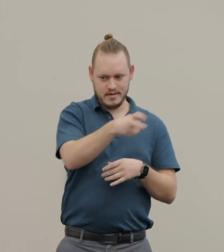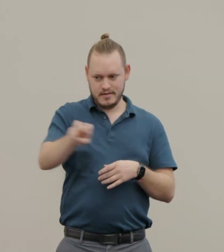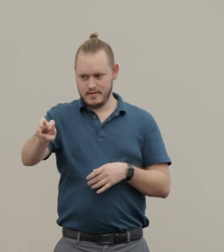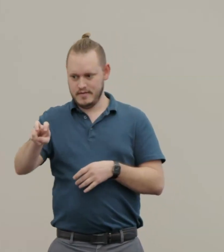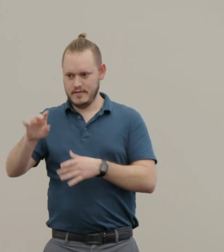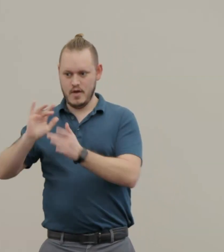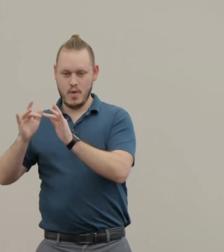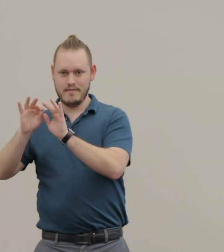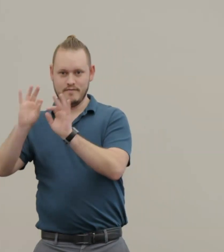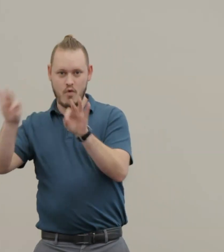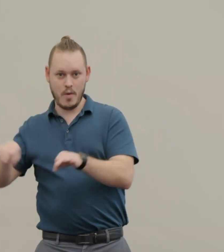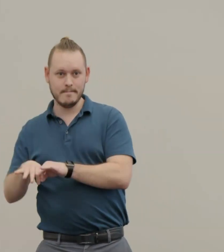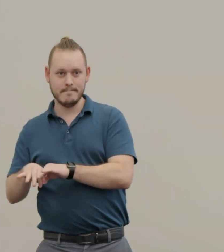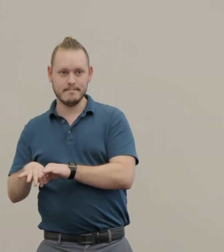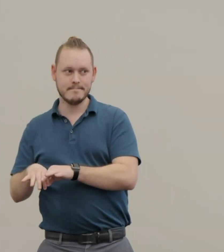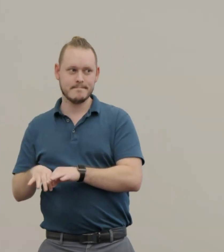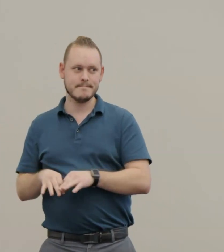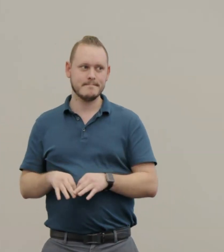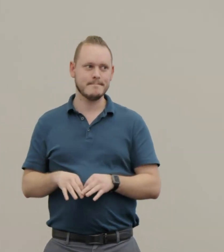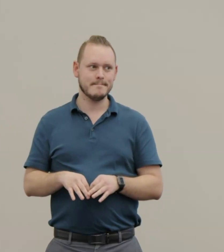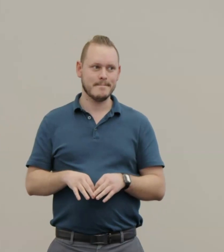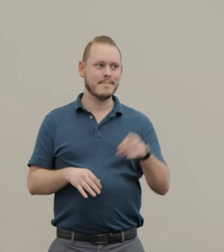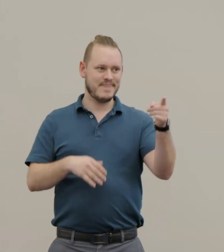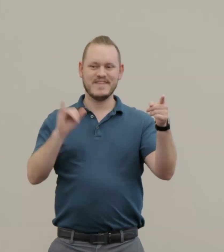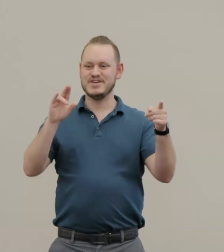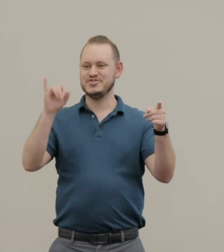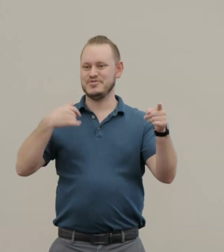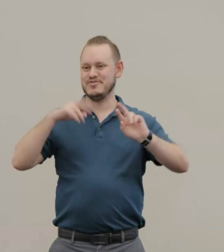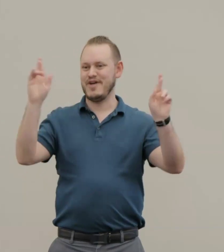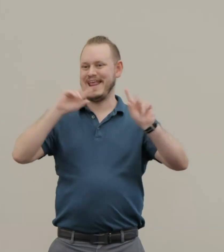to that web form. Thank you, Judy.